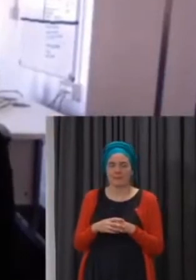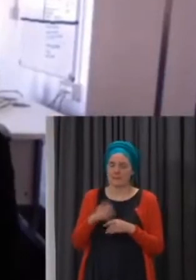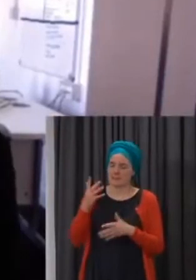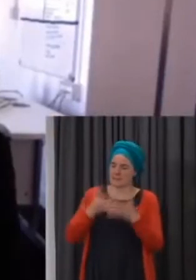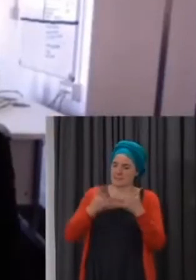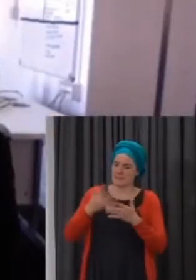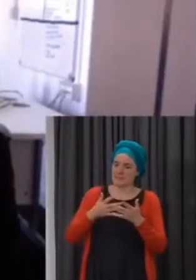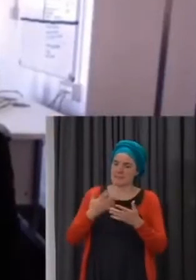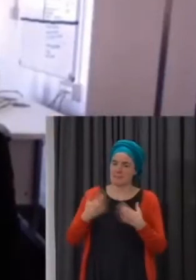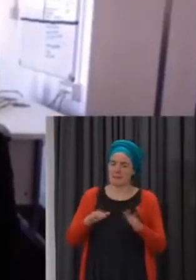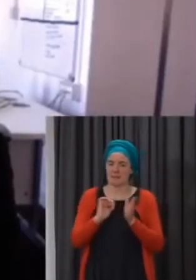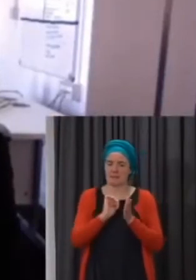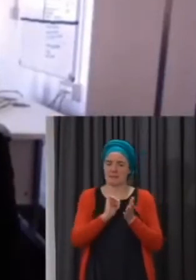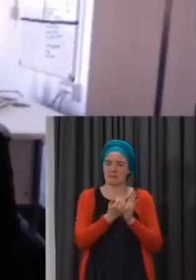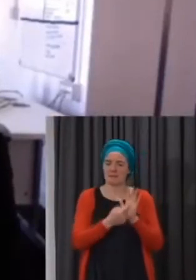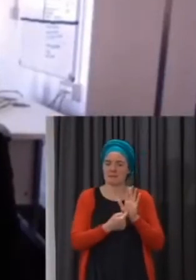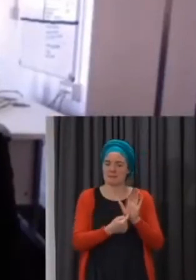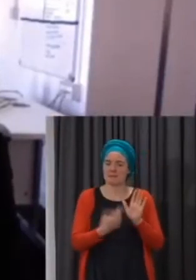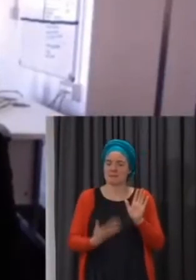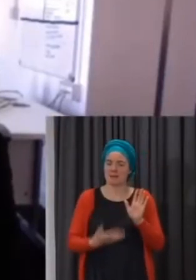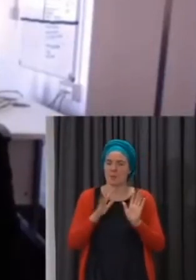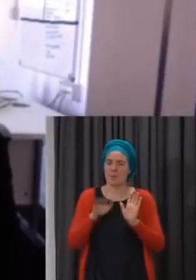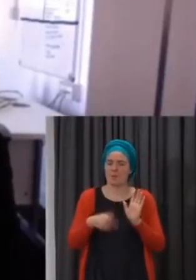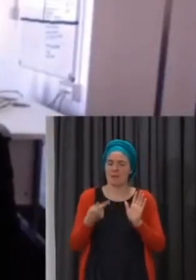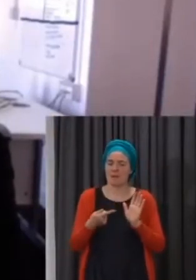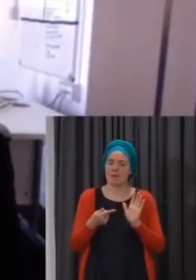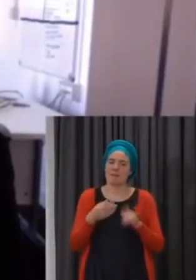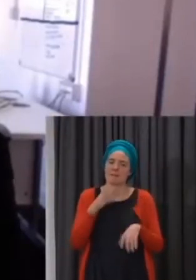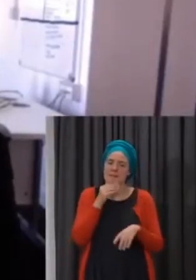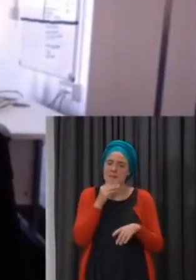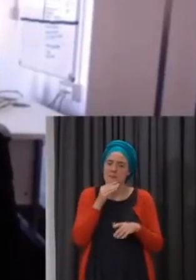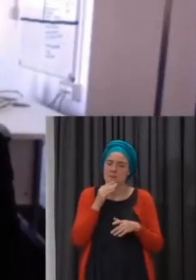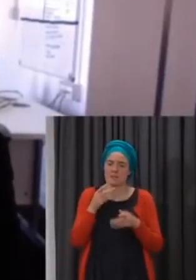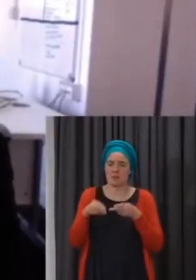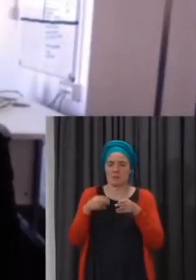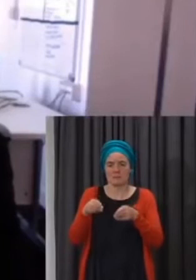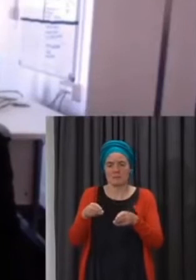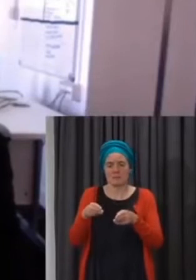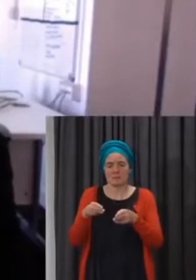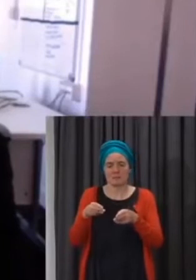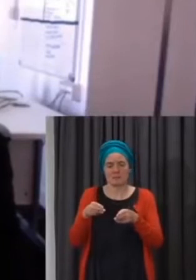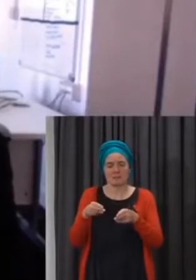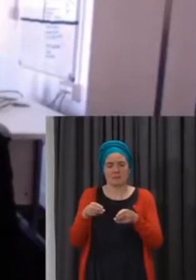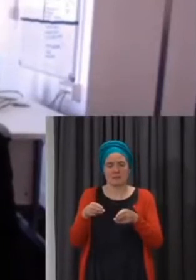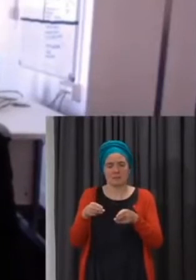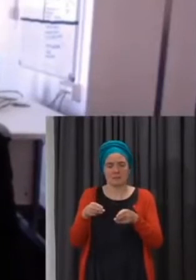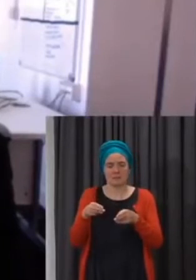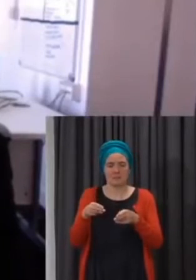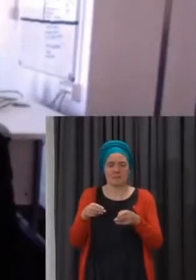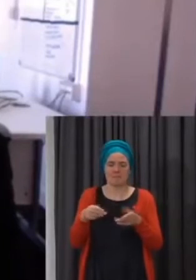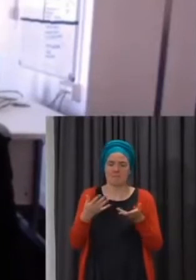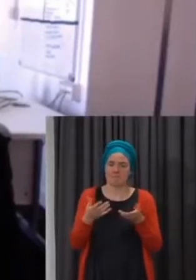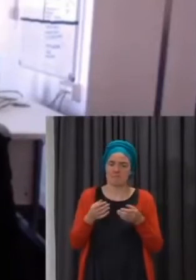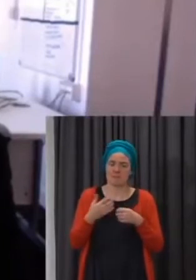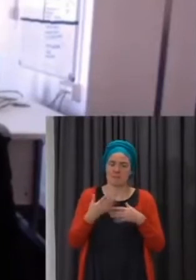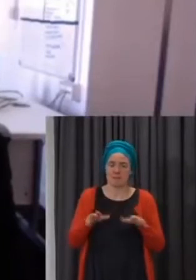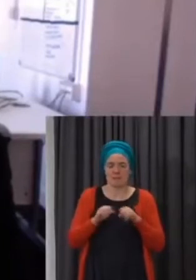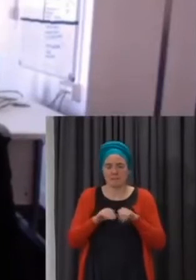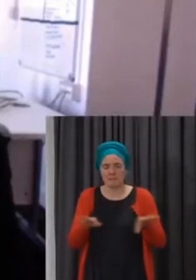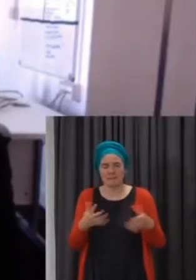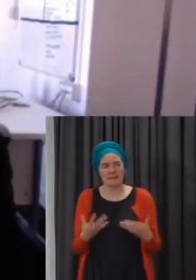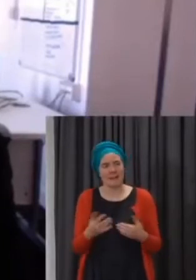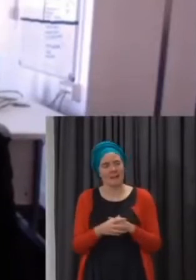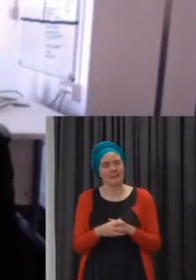that have been put out today about field hospitals from the Welsh Government. How critical a part have Wales's field hospitals played in the fight against